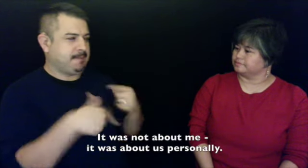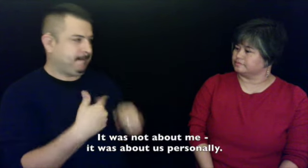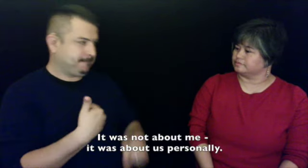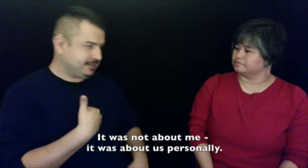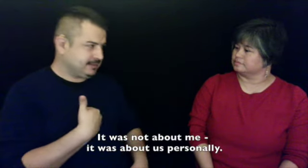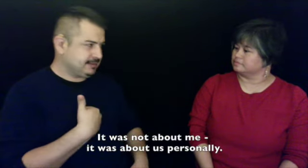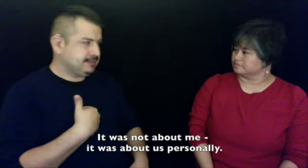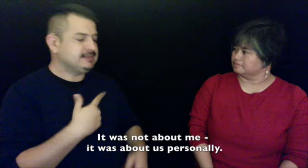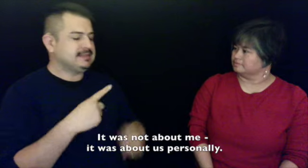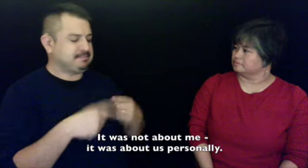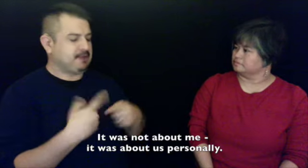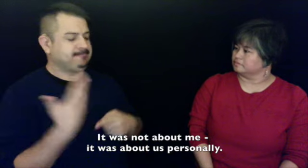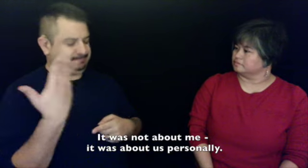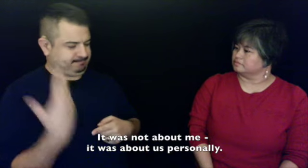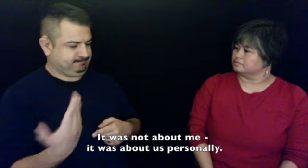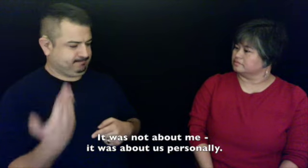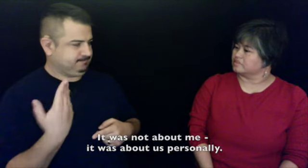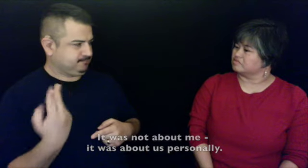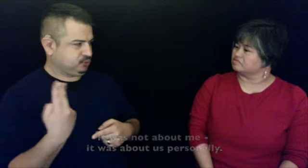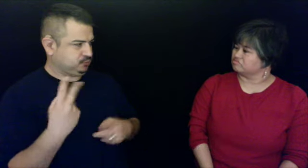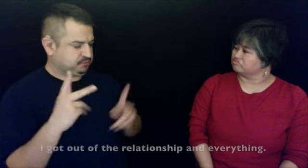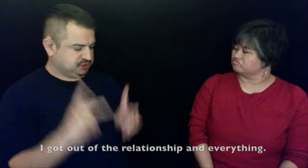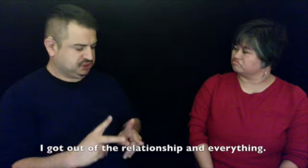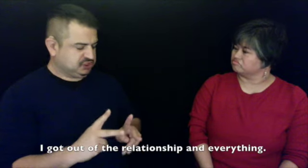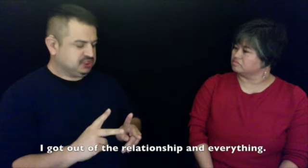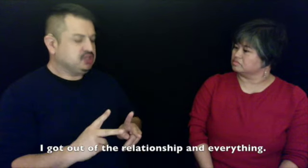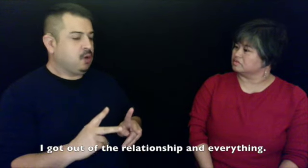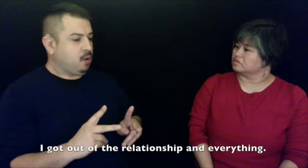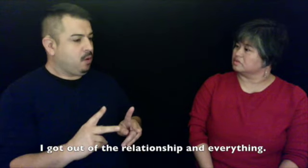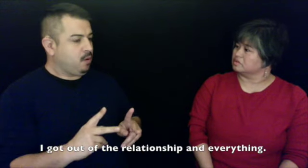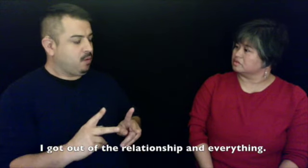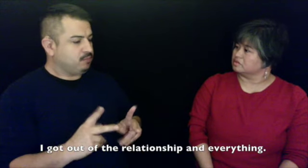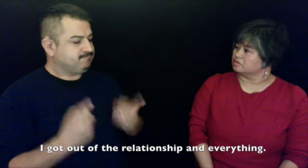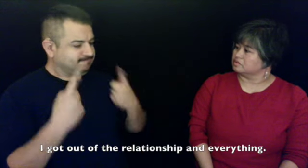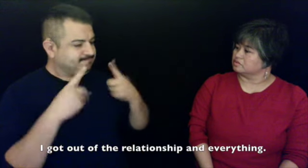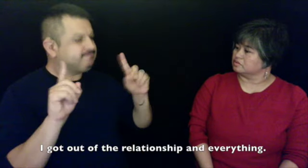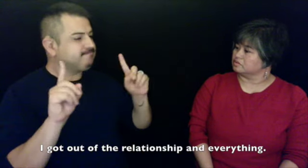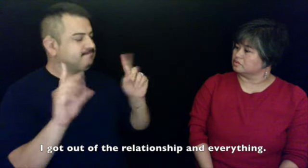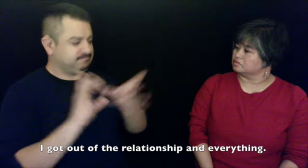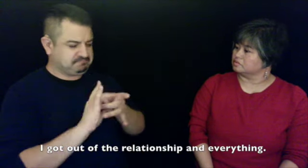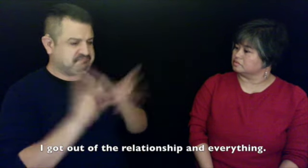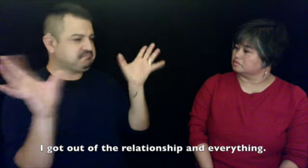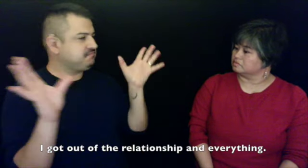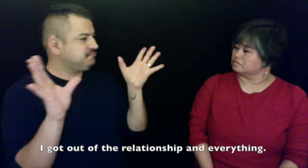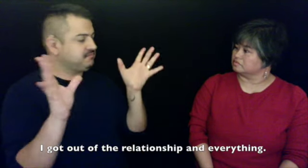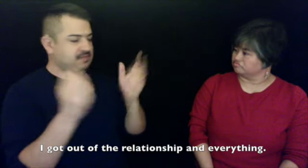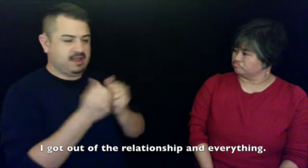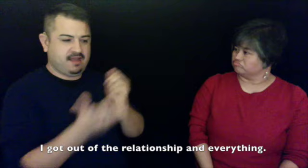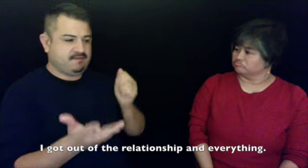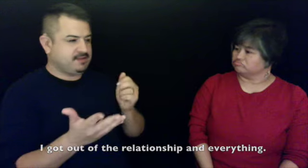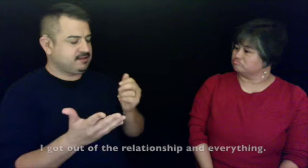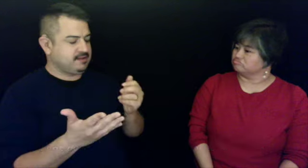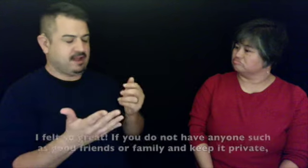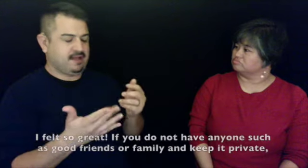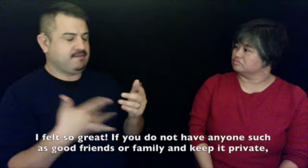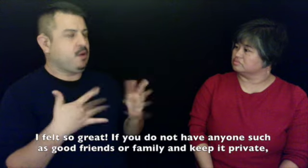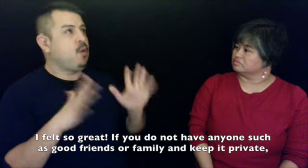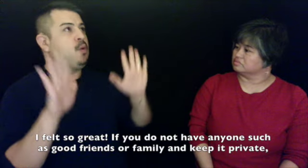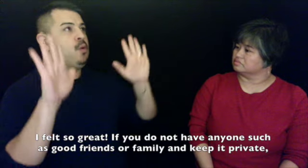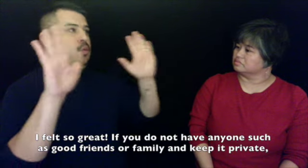It was not about me. It was about us personally. I got out of the relationship and everything.